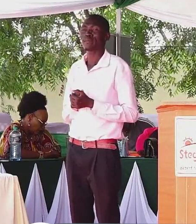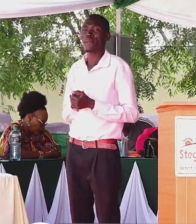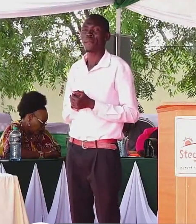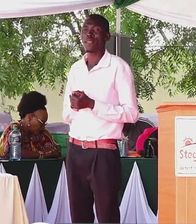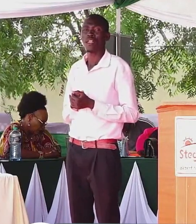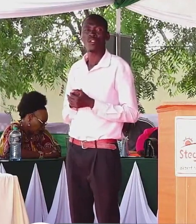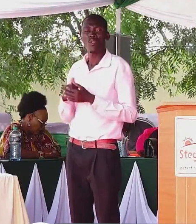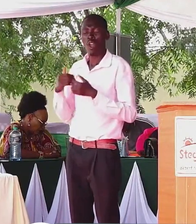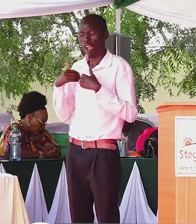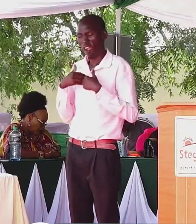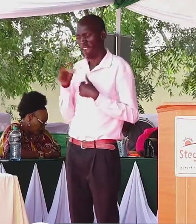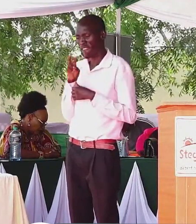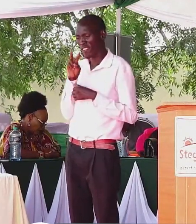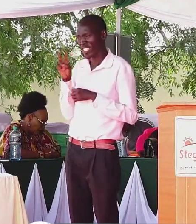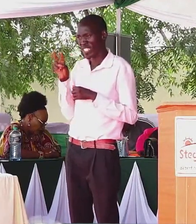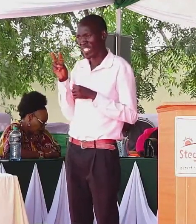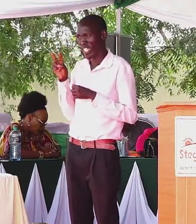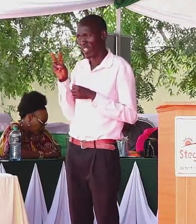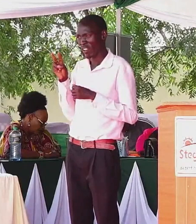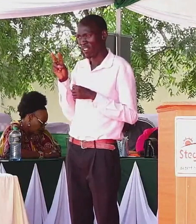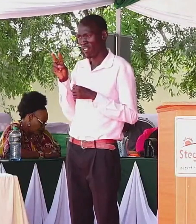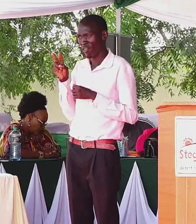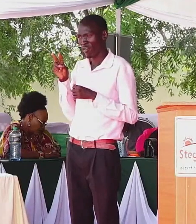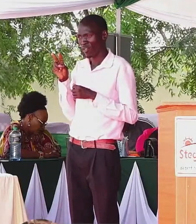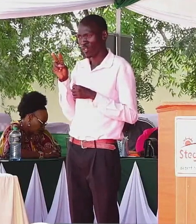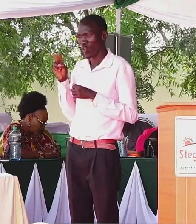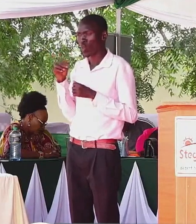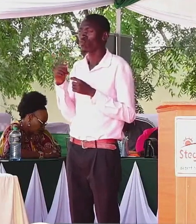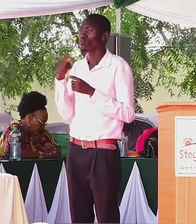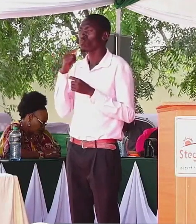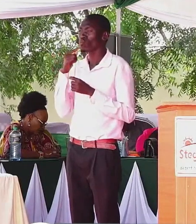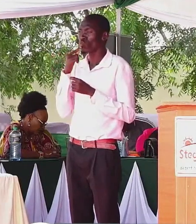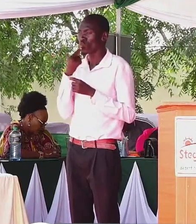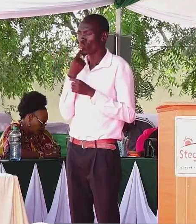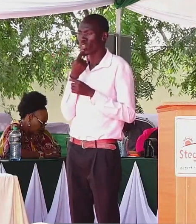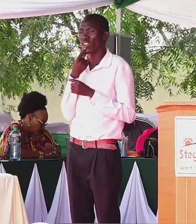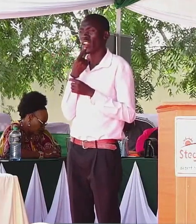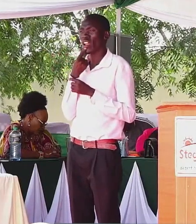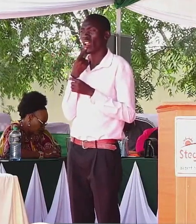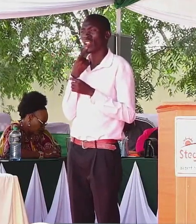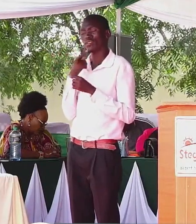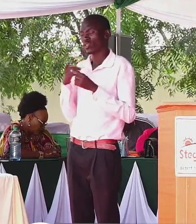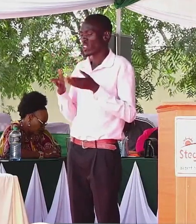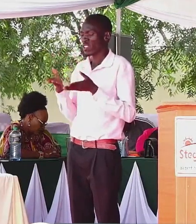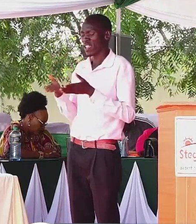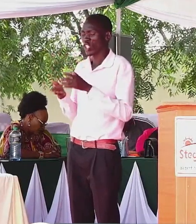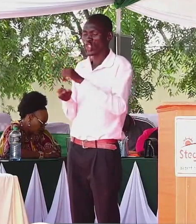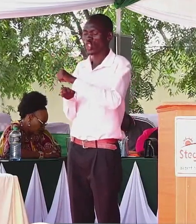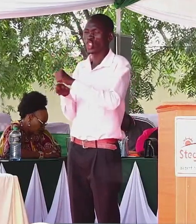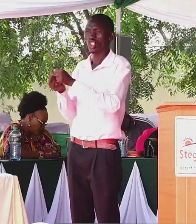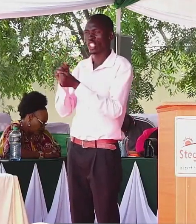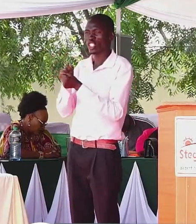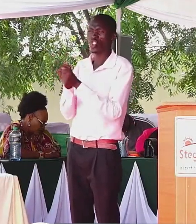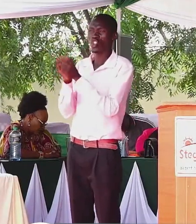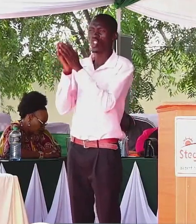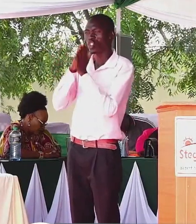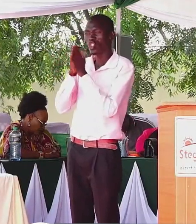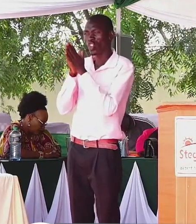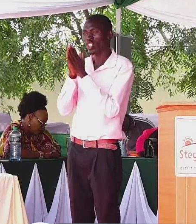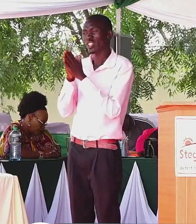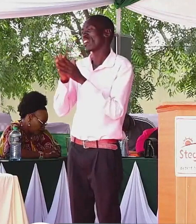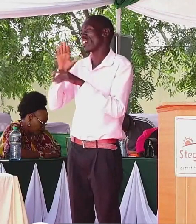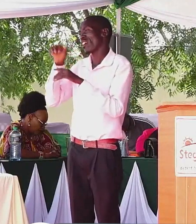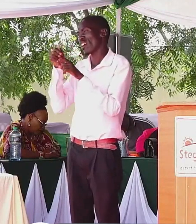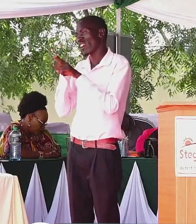you have seen the hospitality of Turkana. We are here to change the story and the narrative